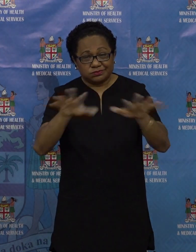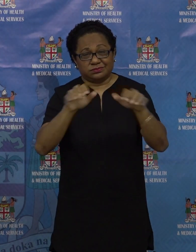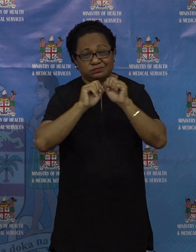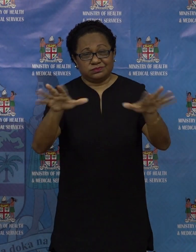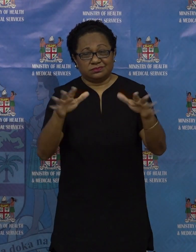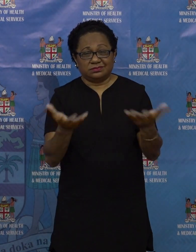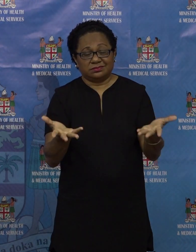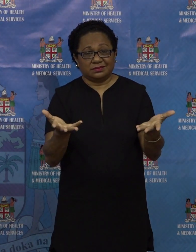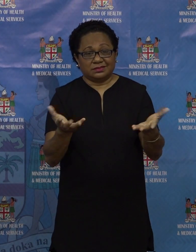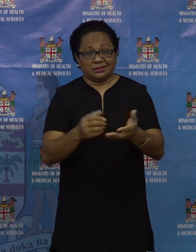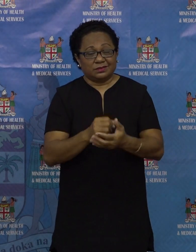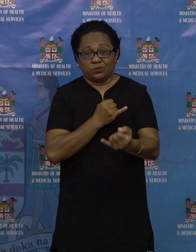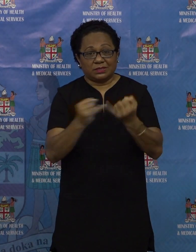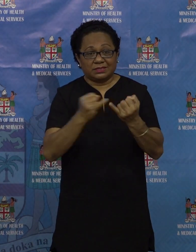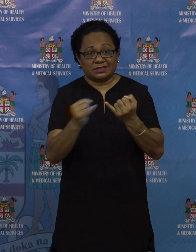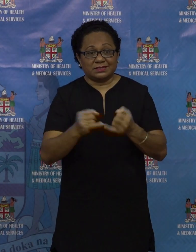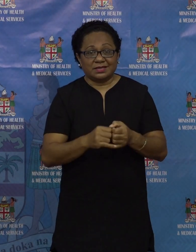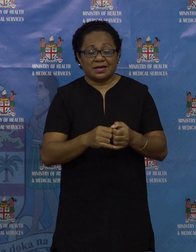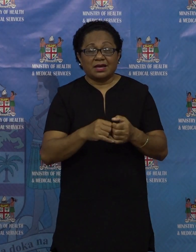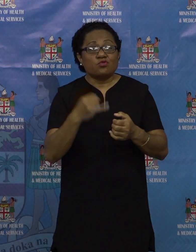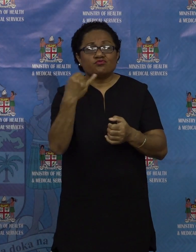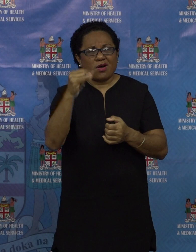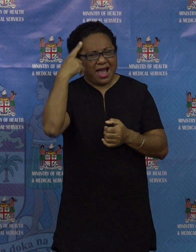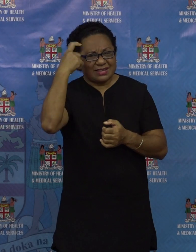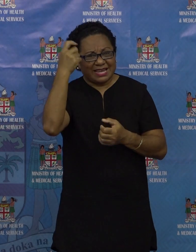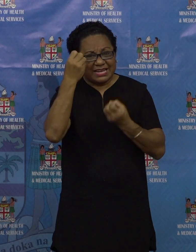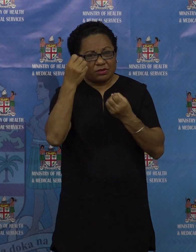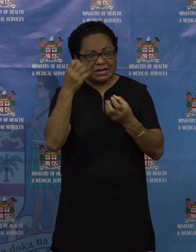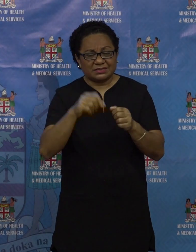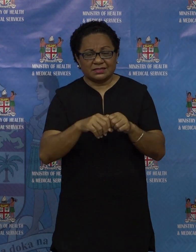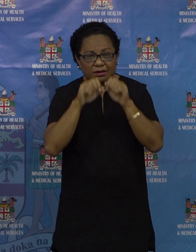experts, providing incorrect facts about the COVID-19.